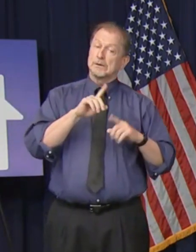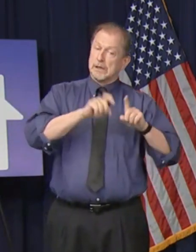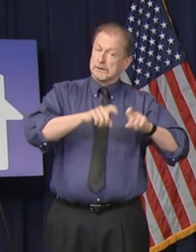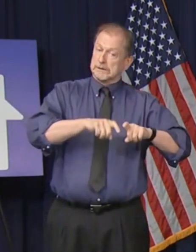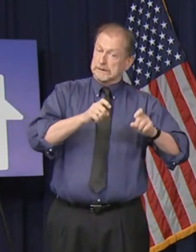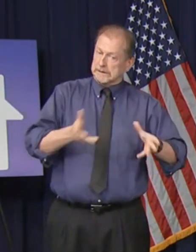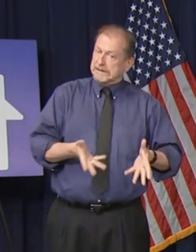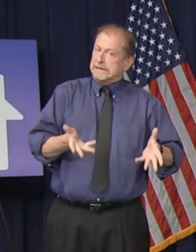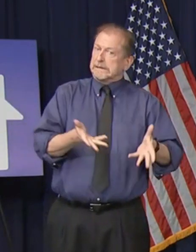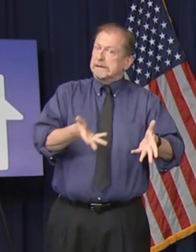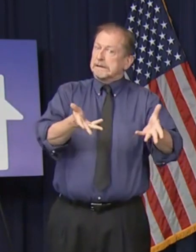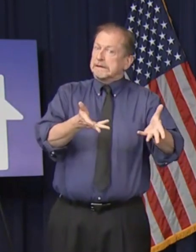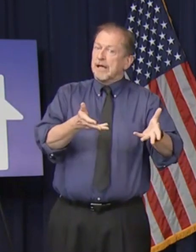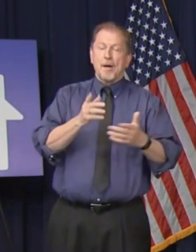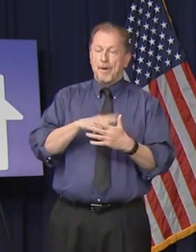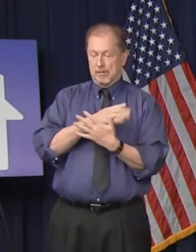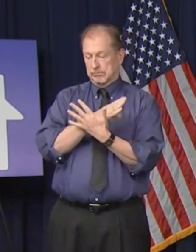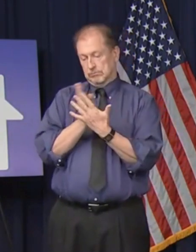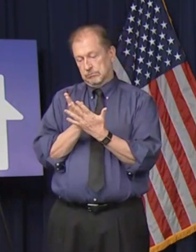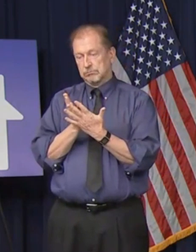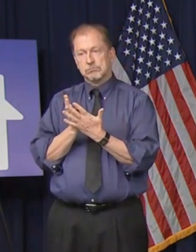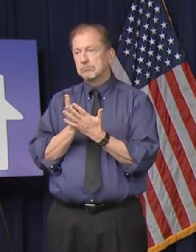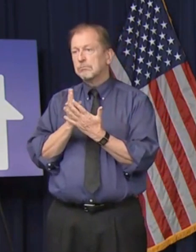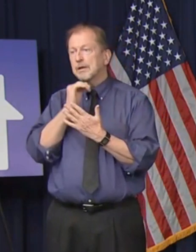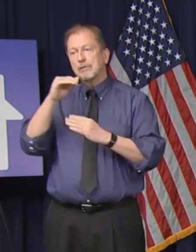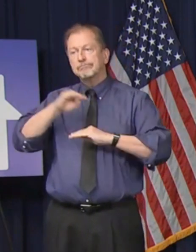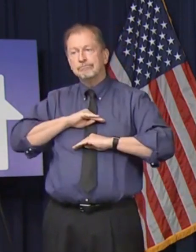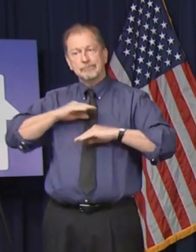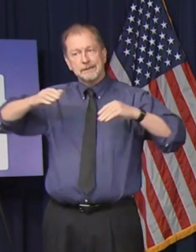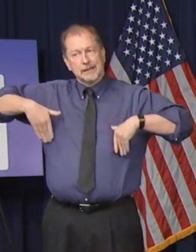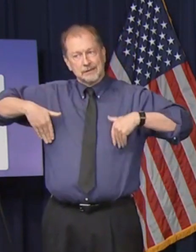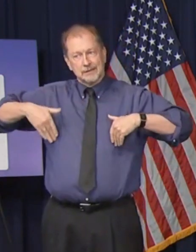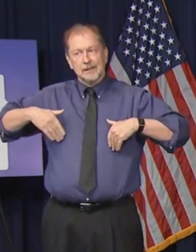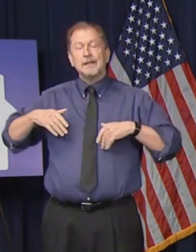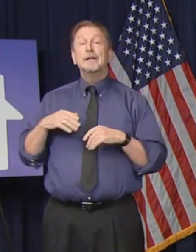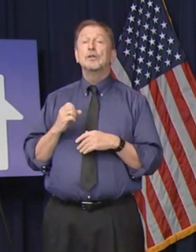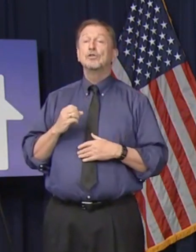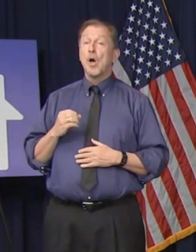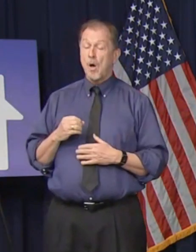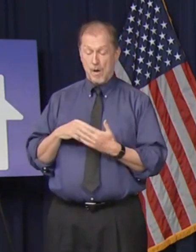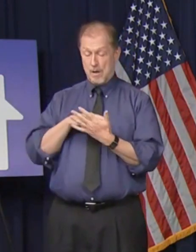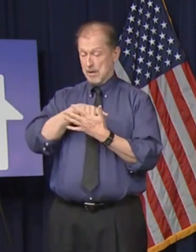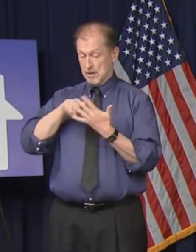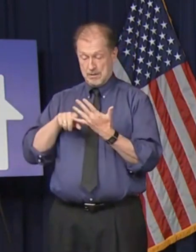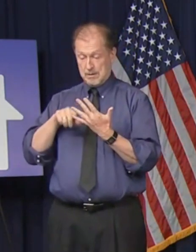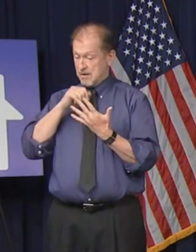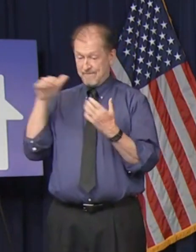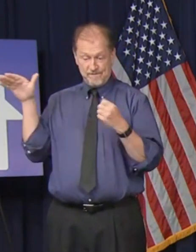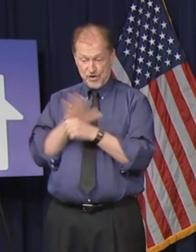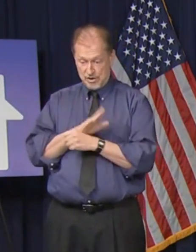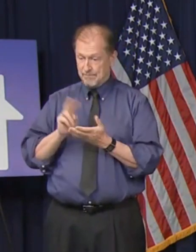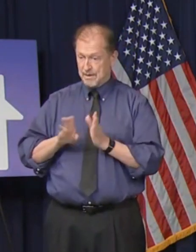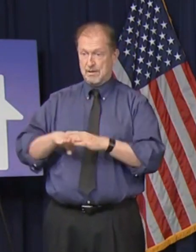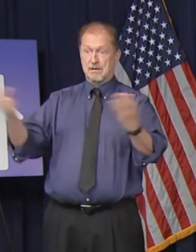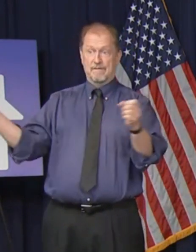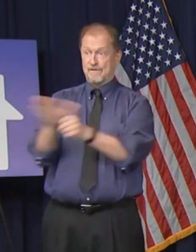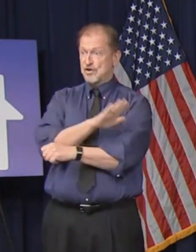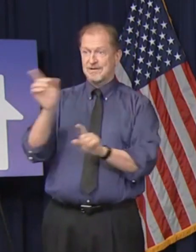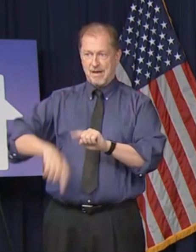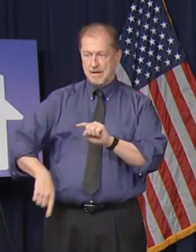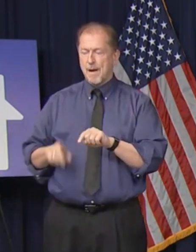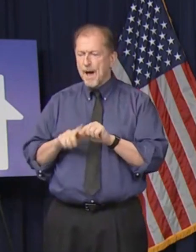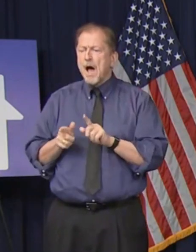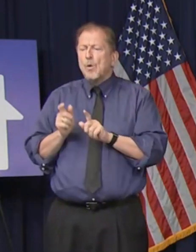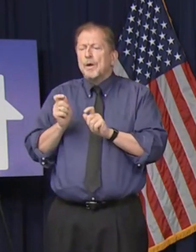yet. And so having said that, you can make tweaks and moves and, you know, as you move along here and as we learn more, remember